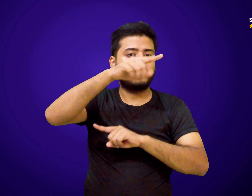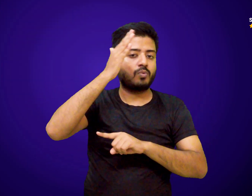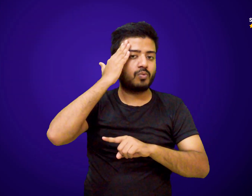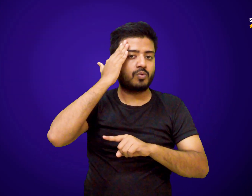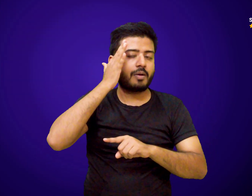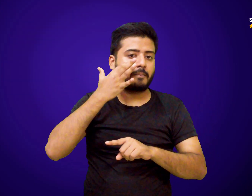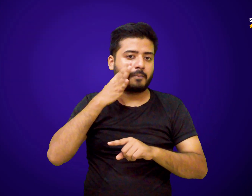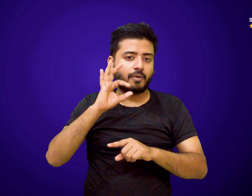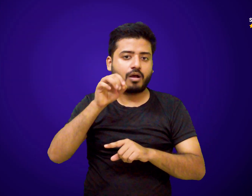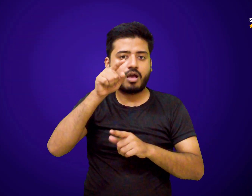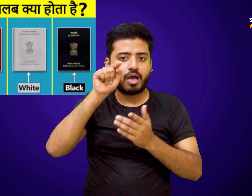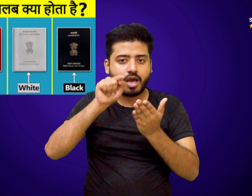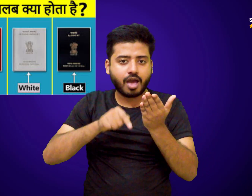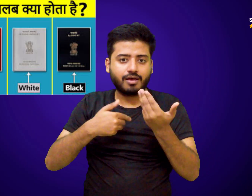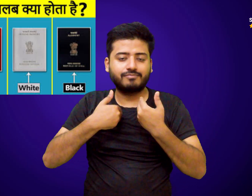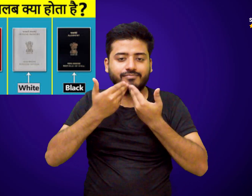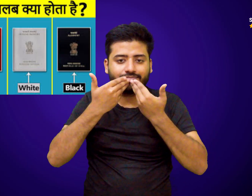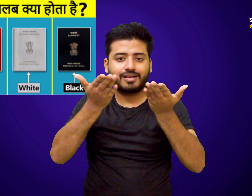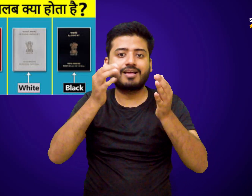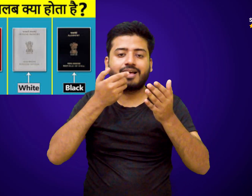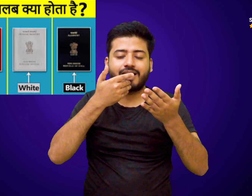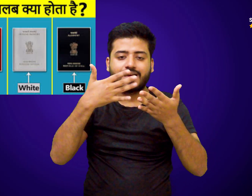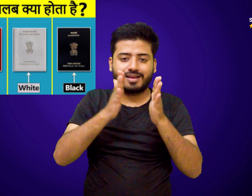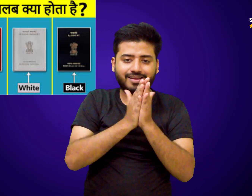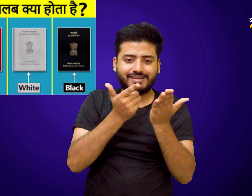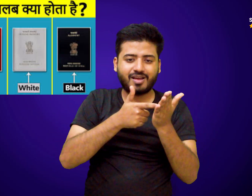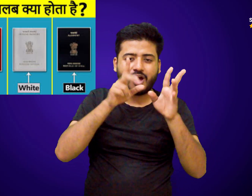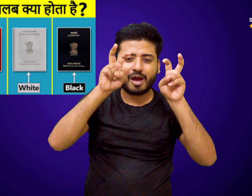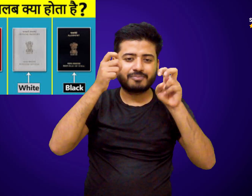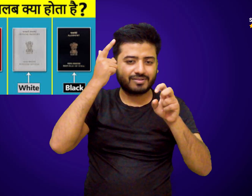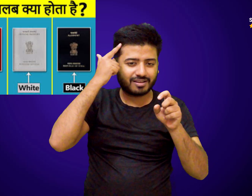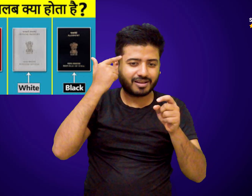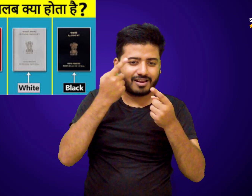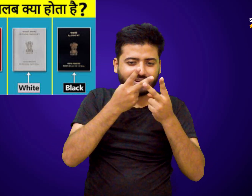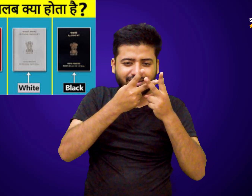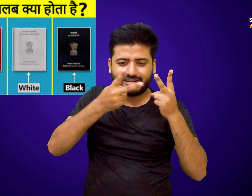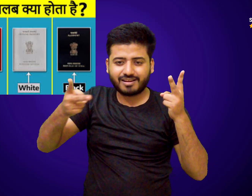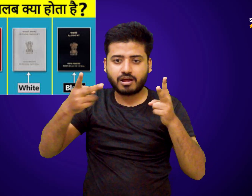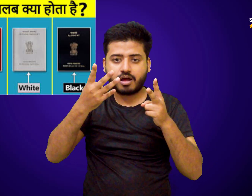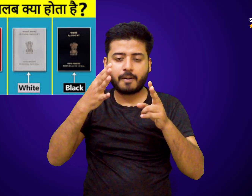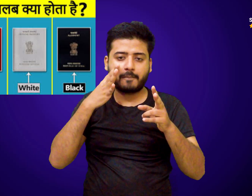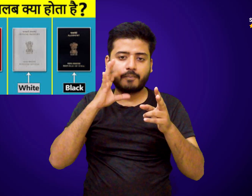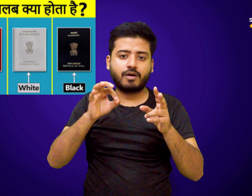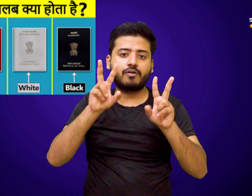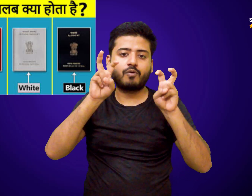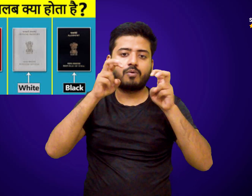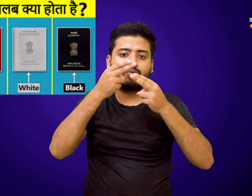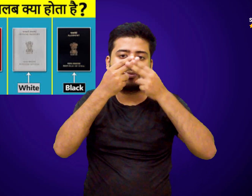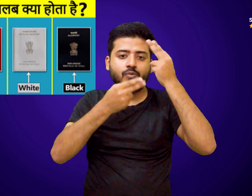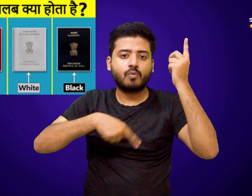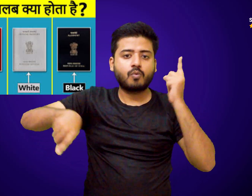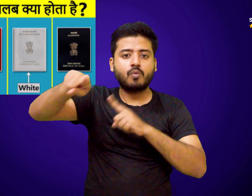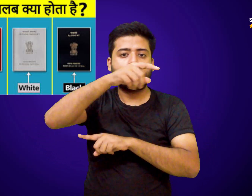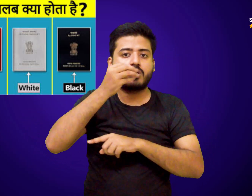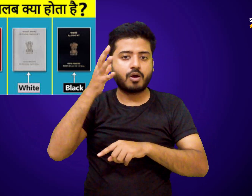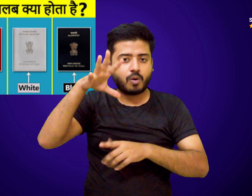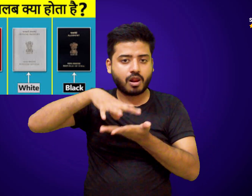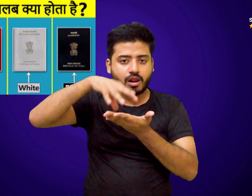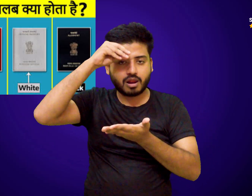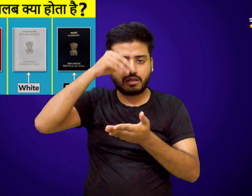passport application process. Indian passport colors include navy blue, ordinary passport for citizens; white, official